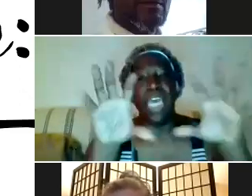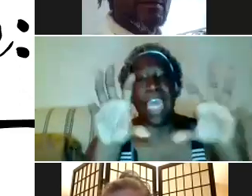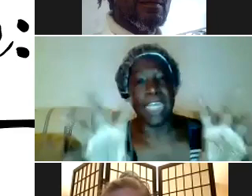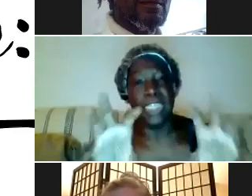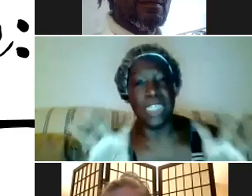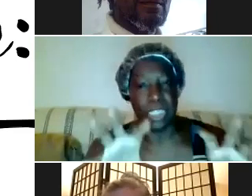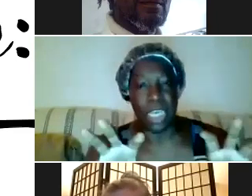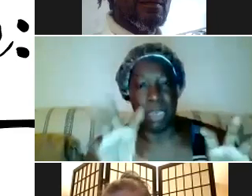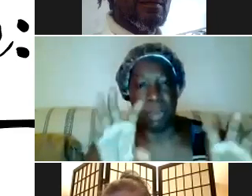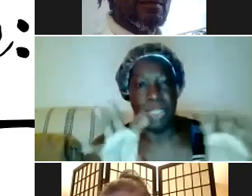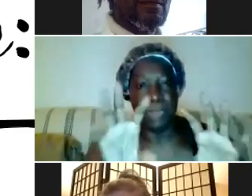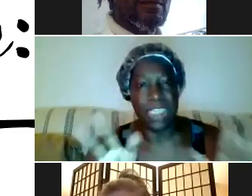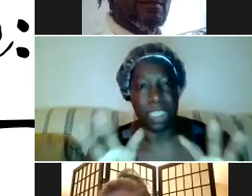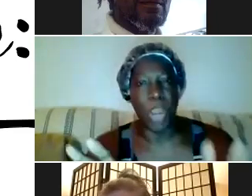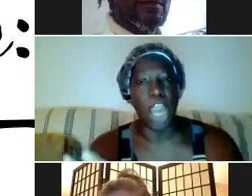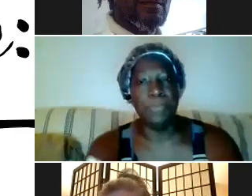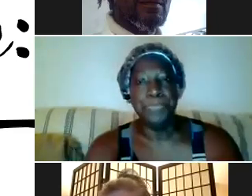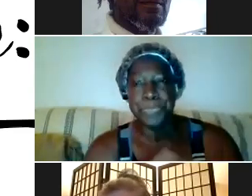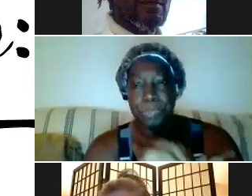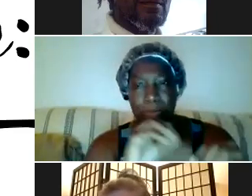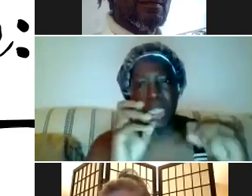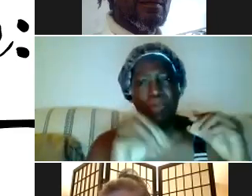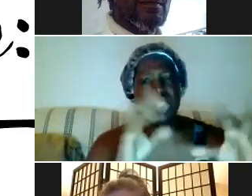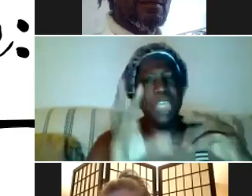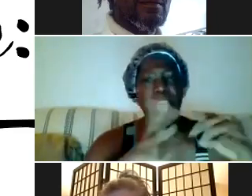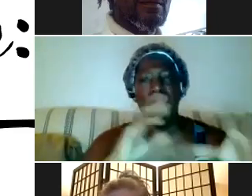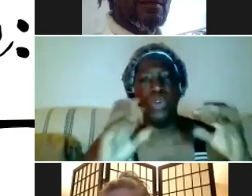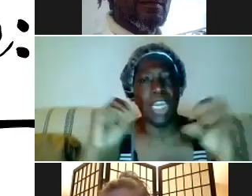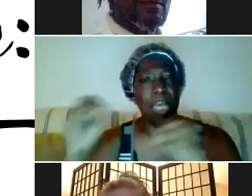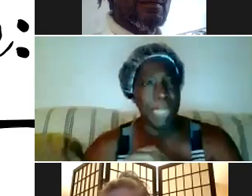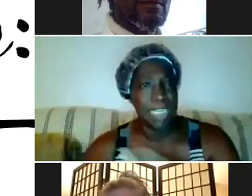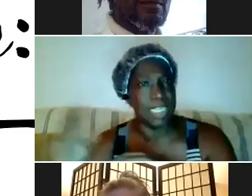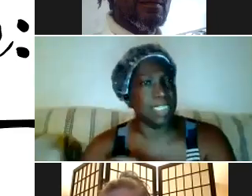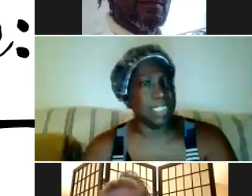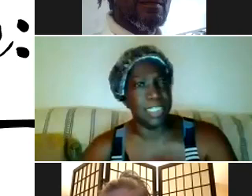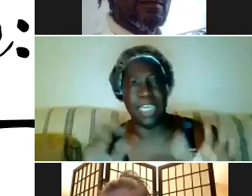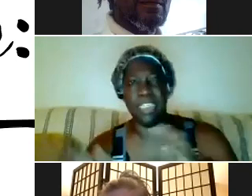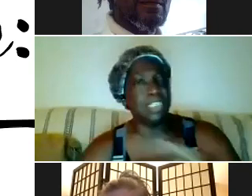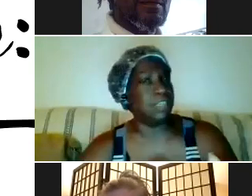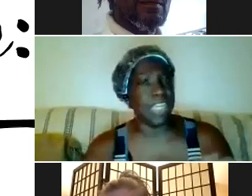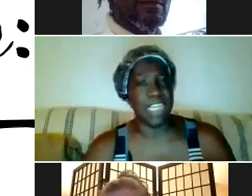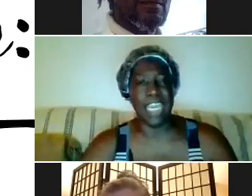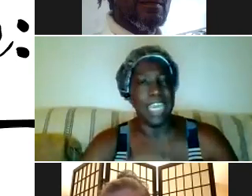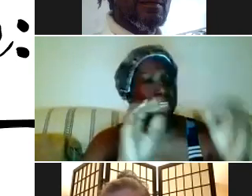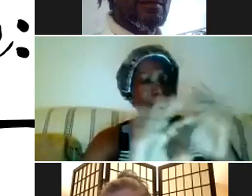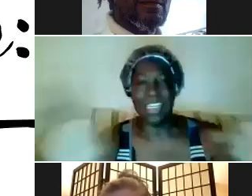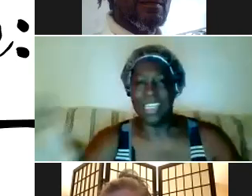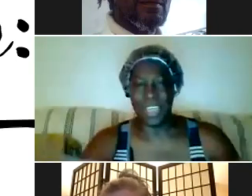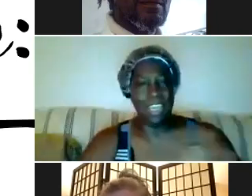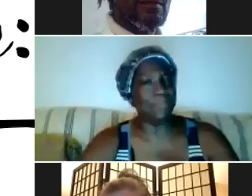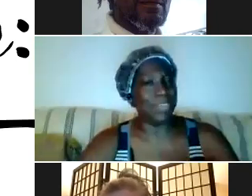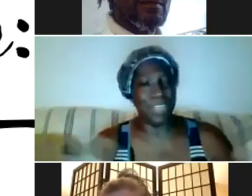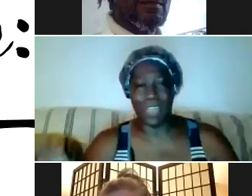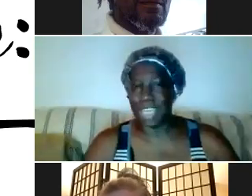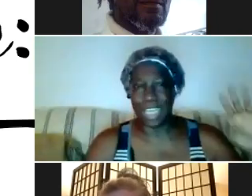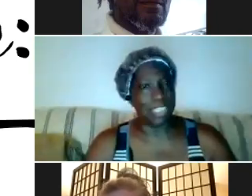though as this the basic part. But you have your more complex sentences and stuff like that, and you